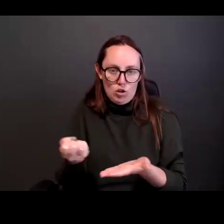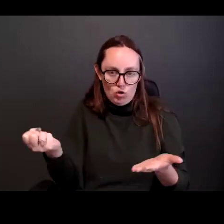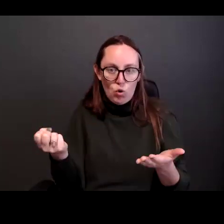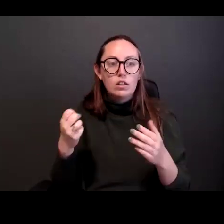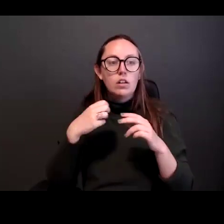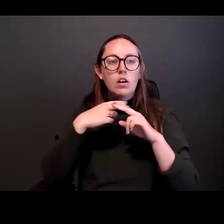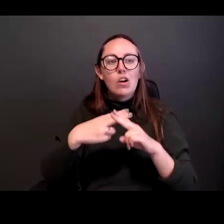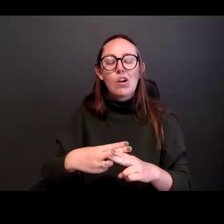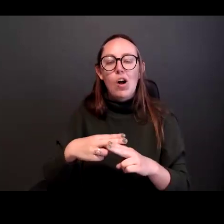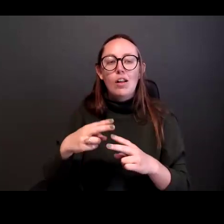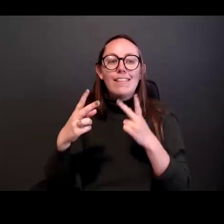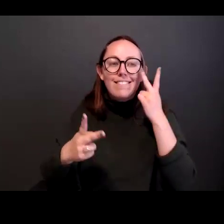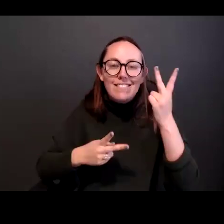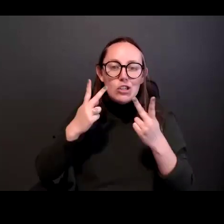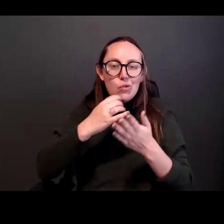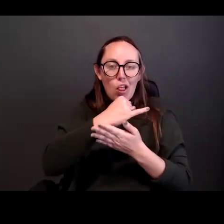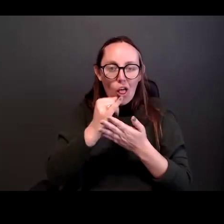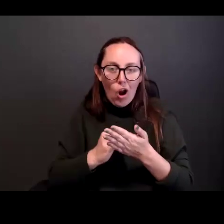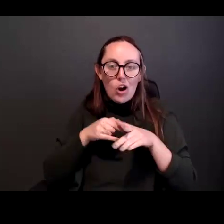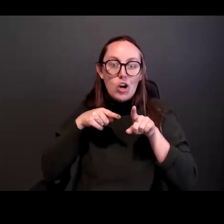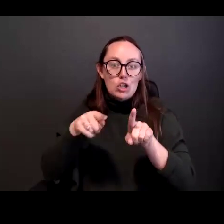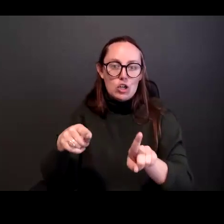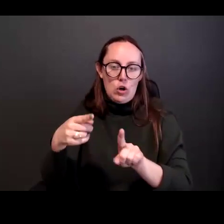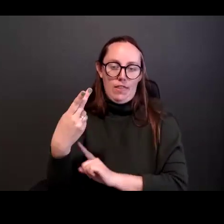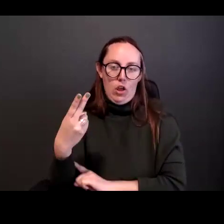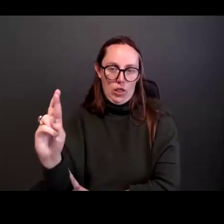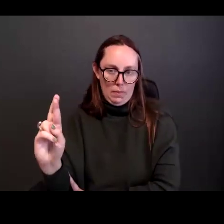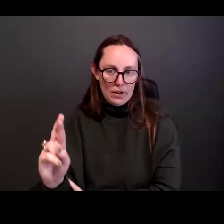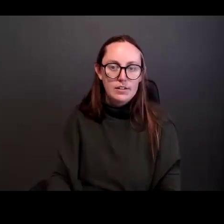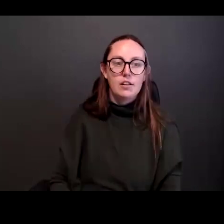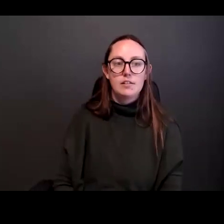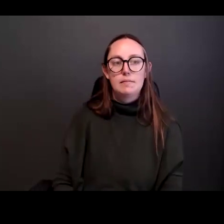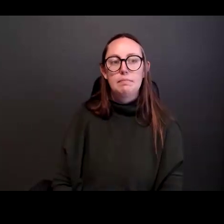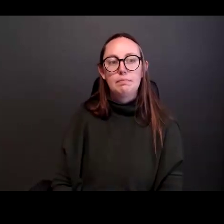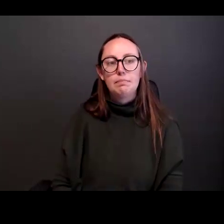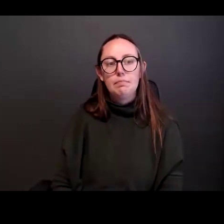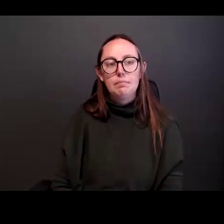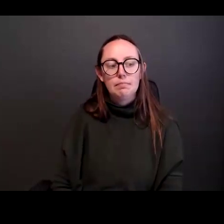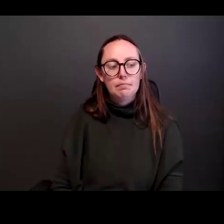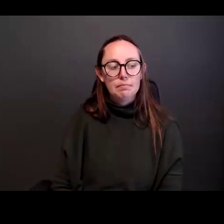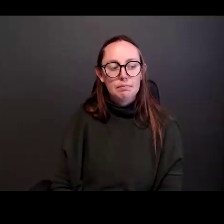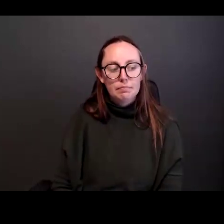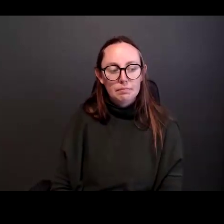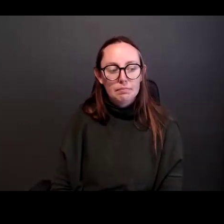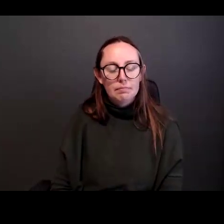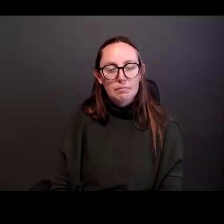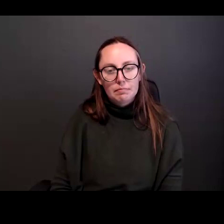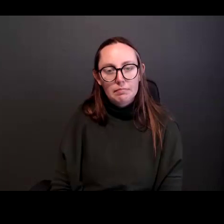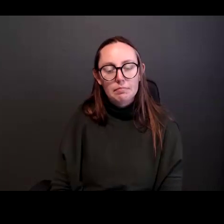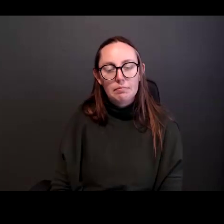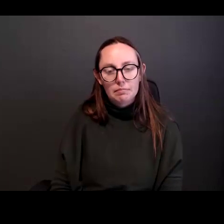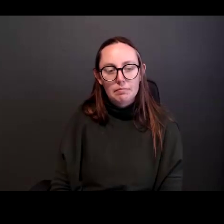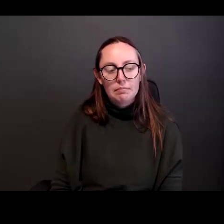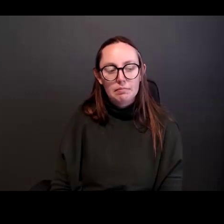During the Harlem Renaissance, right? You can cite it here. It's got the areas here where you can find them. And there are a few bits